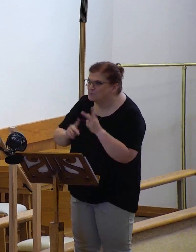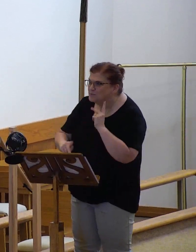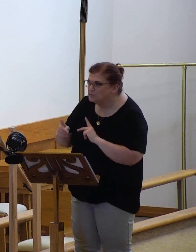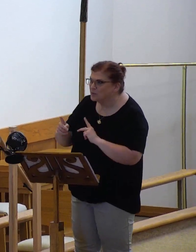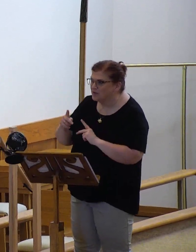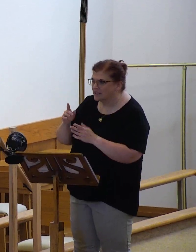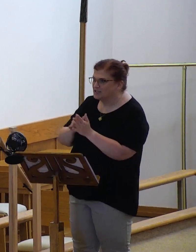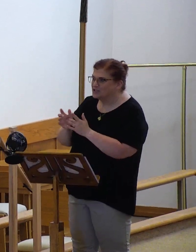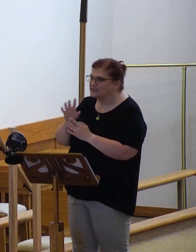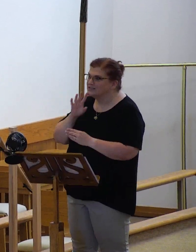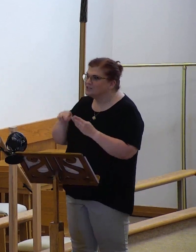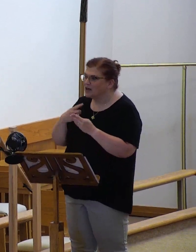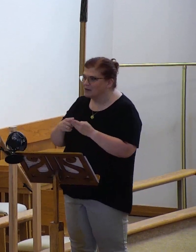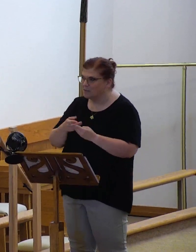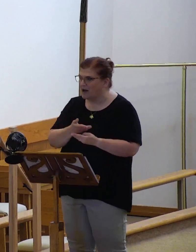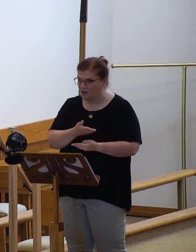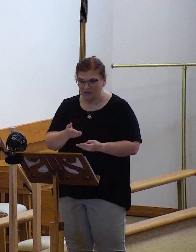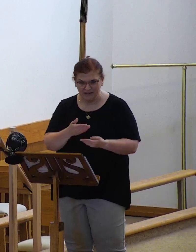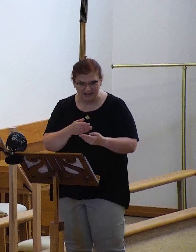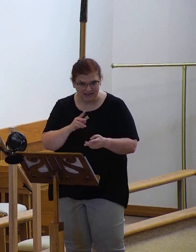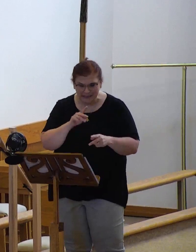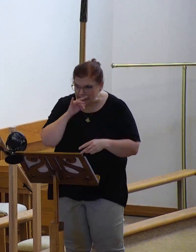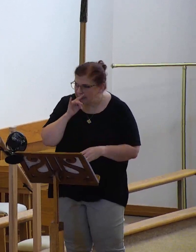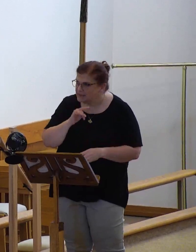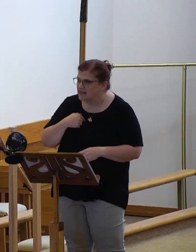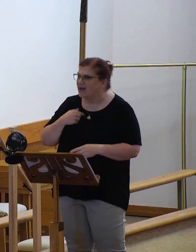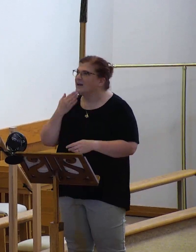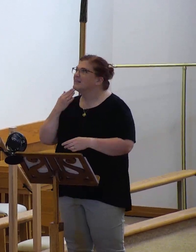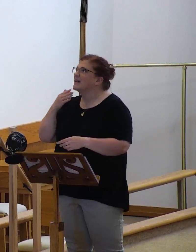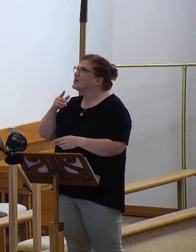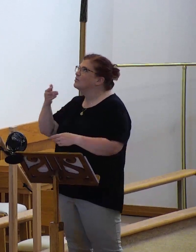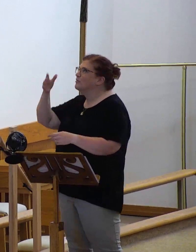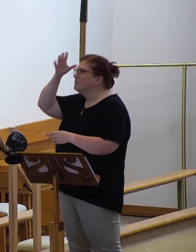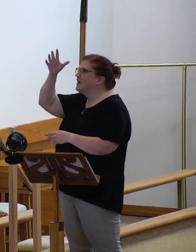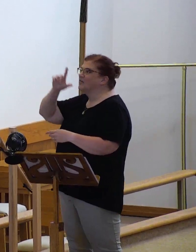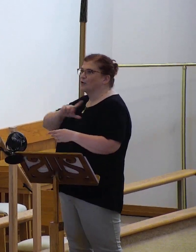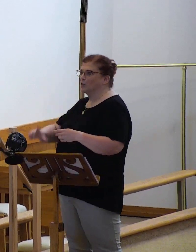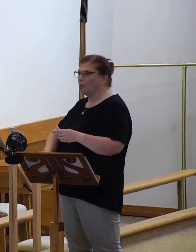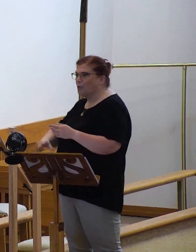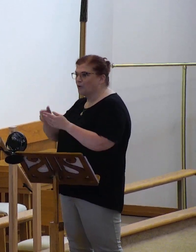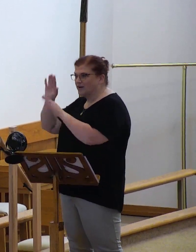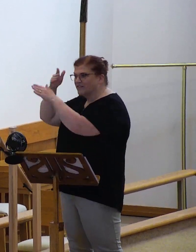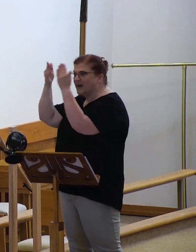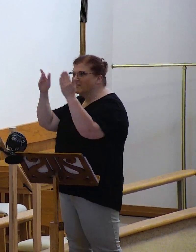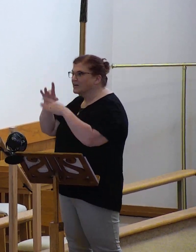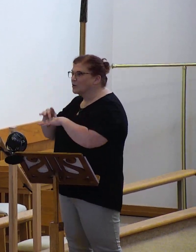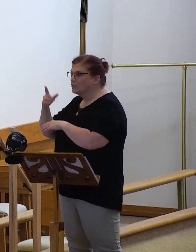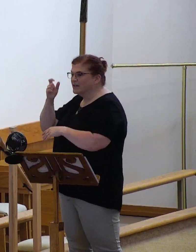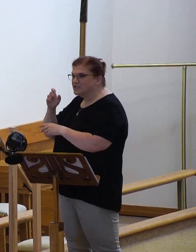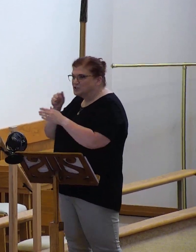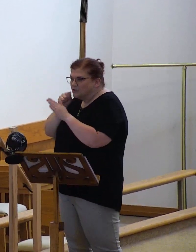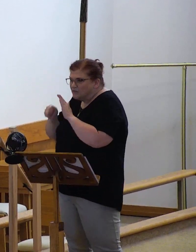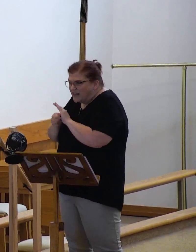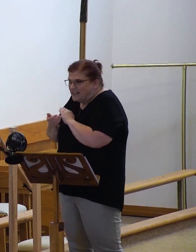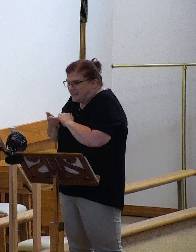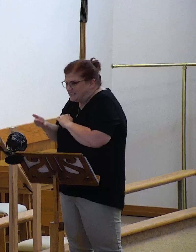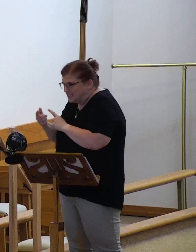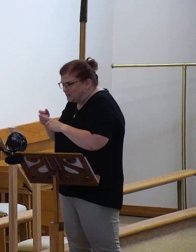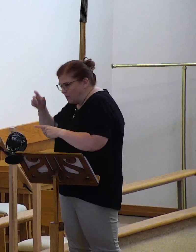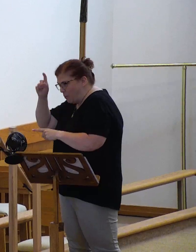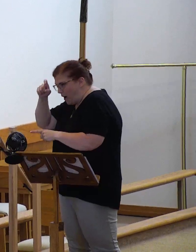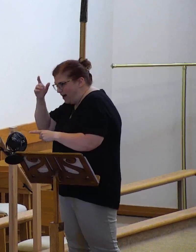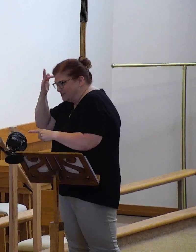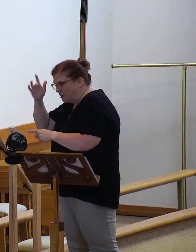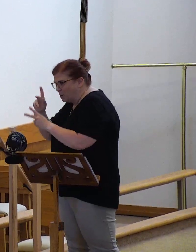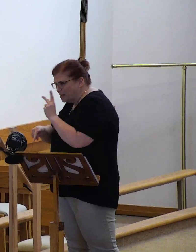in today's gospel. He says, "I thank you, Father, Lord of heaven and earth, because you have hidden these things from the wise and the